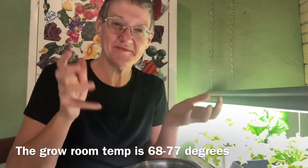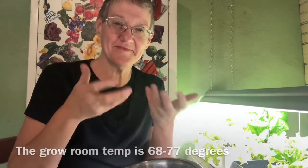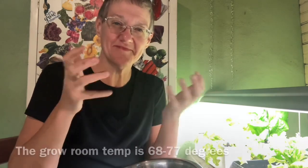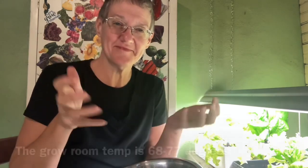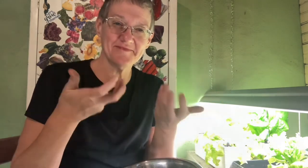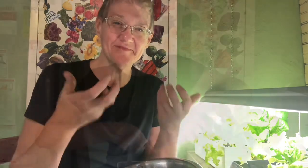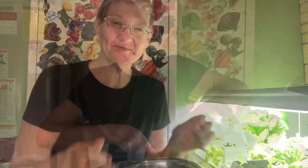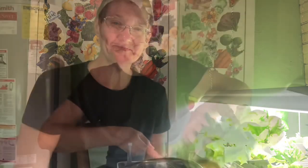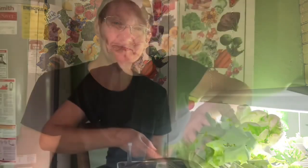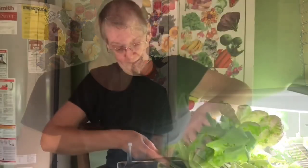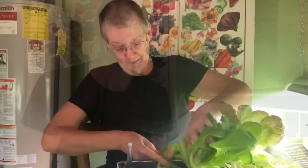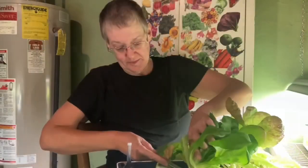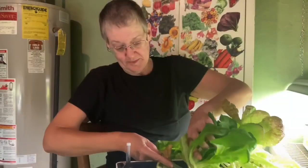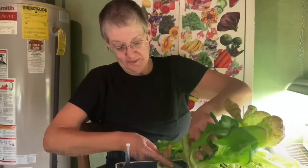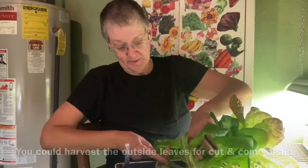this lettuce.